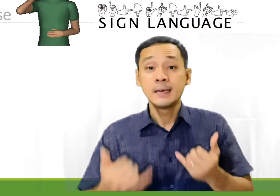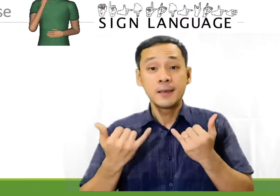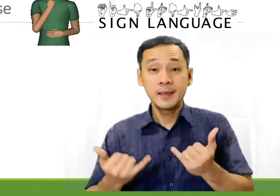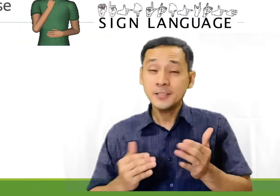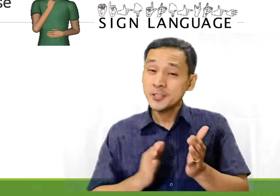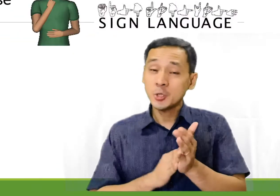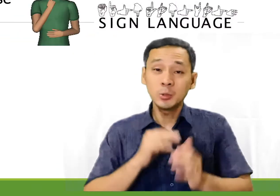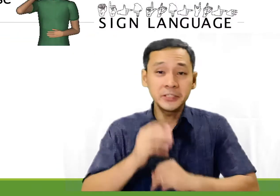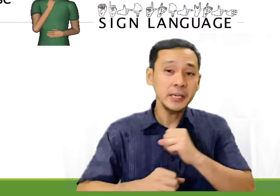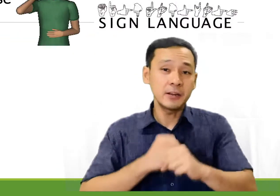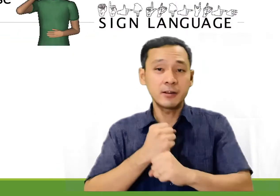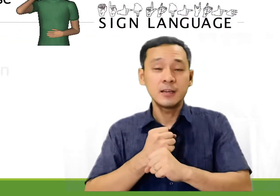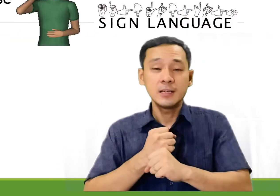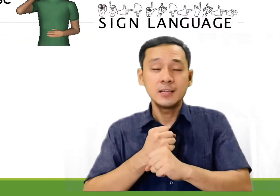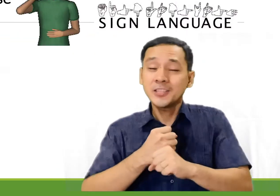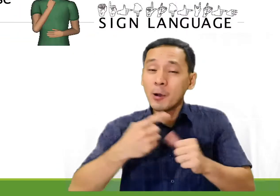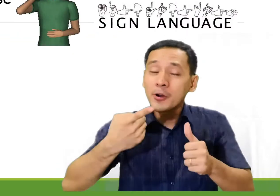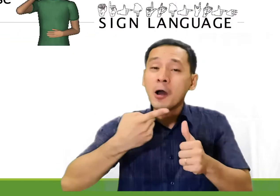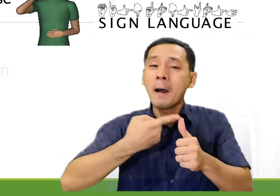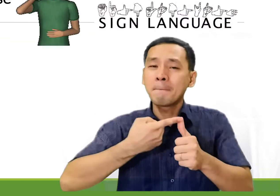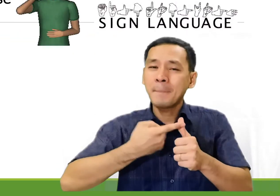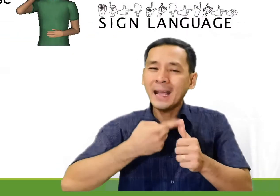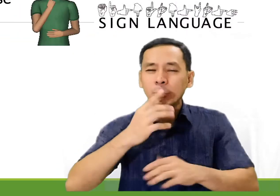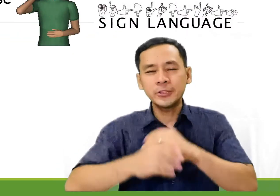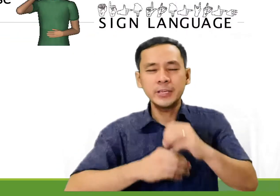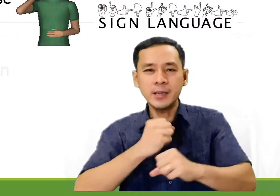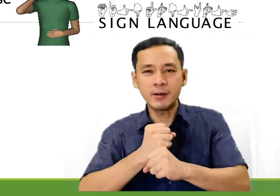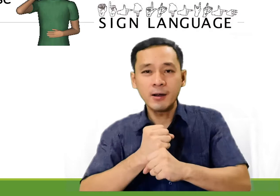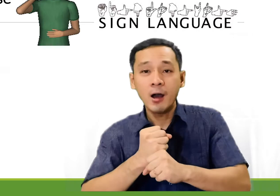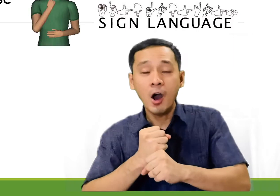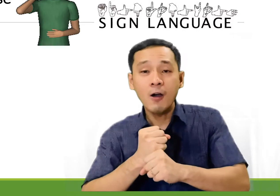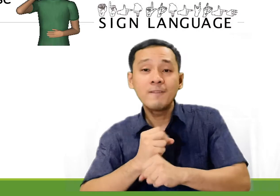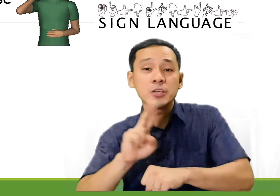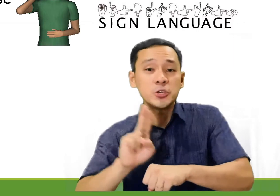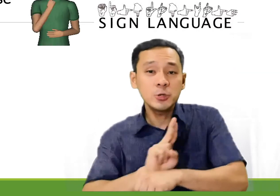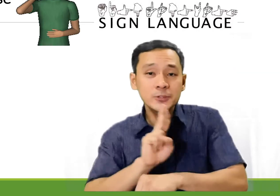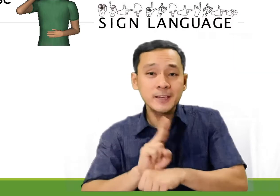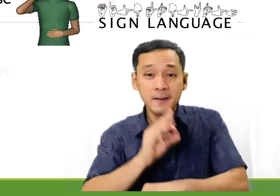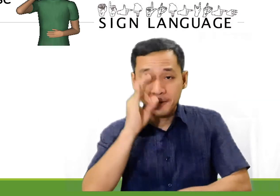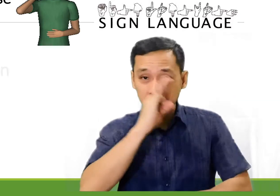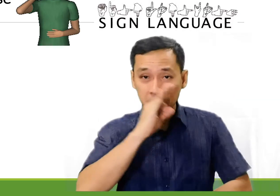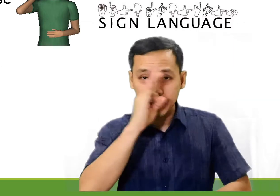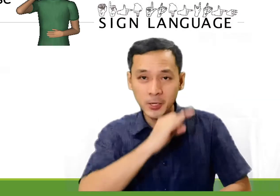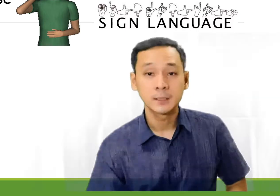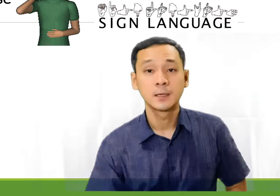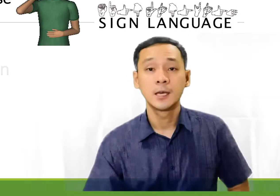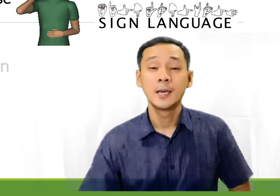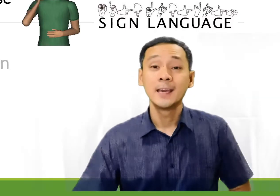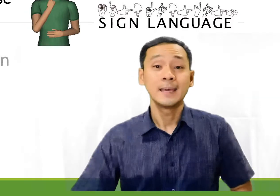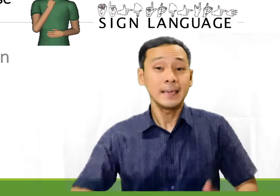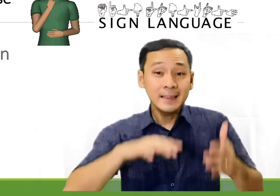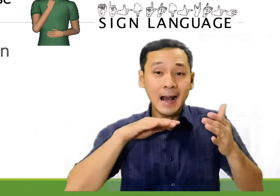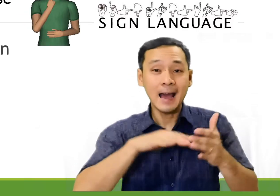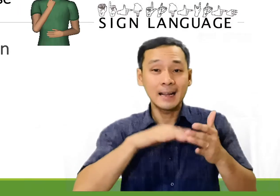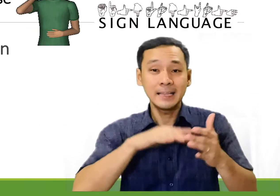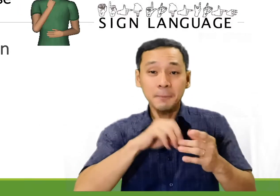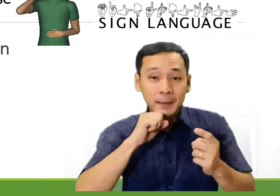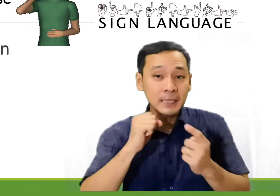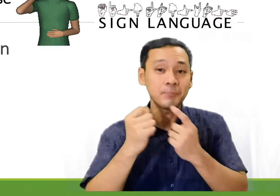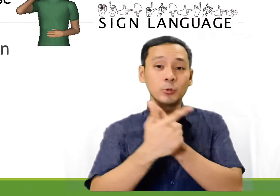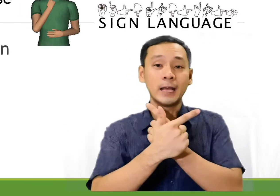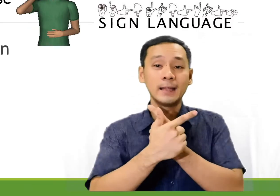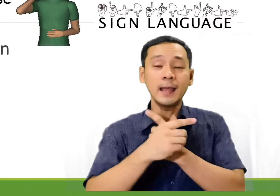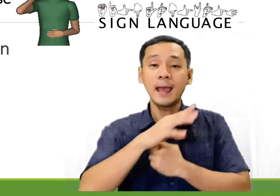influence. This school year is our pilot year of using Filipino in